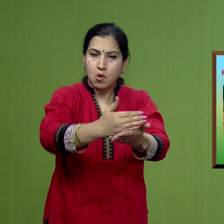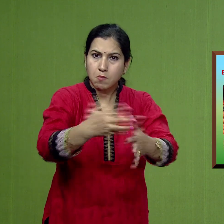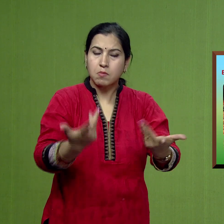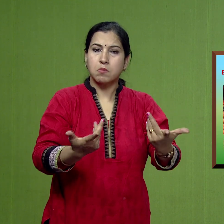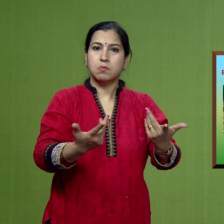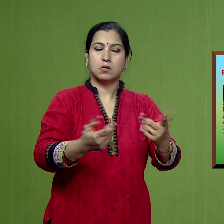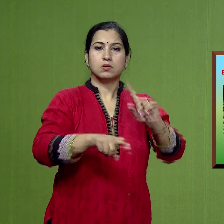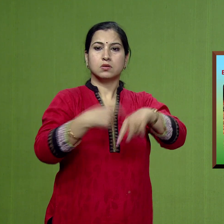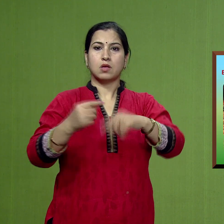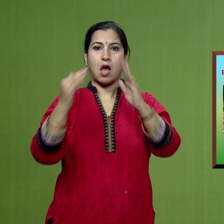people.